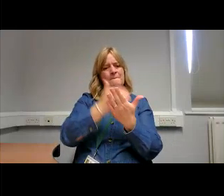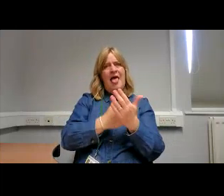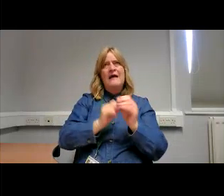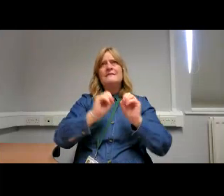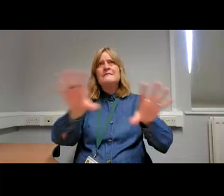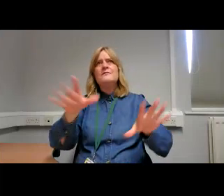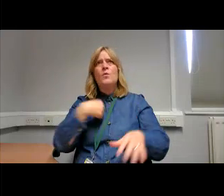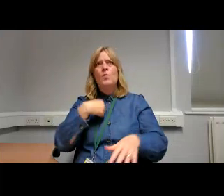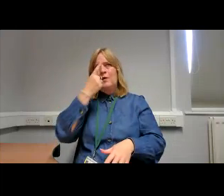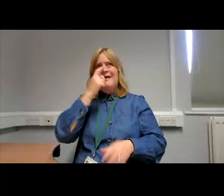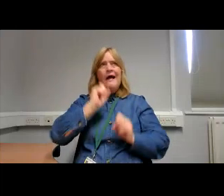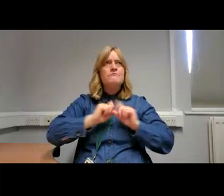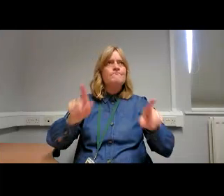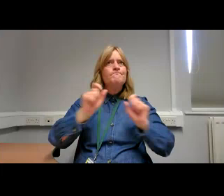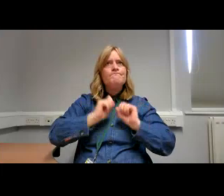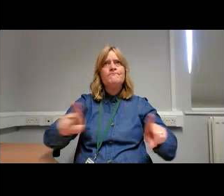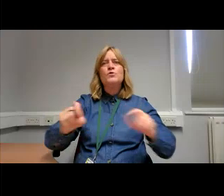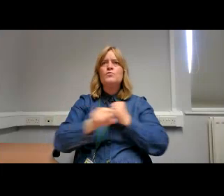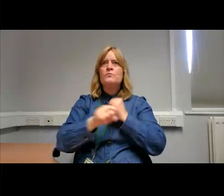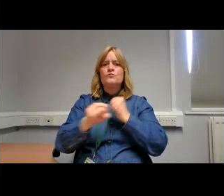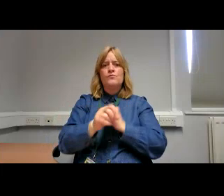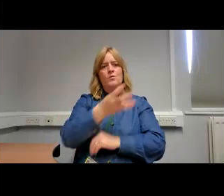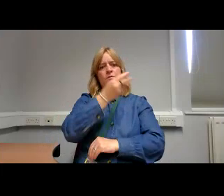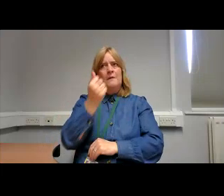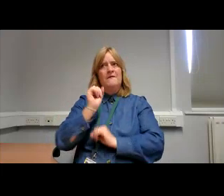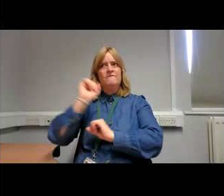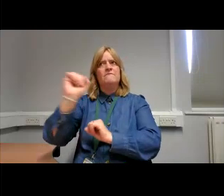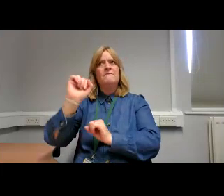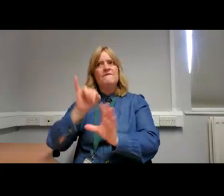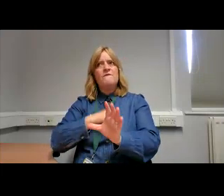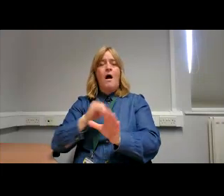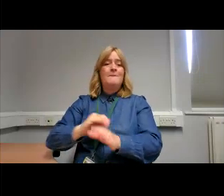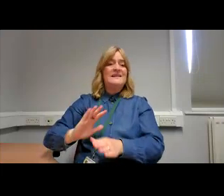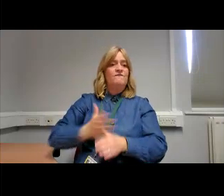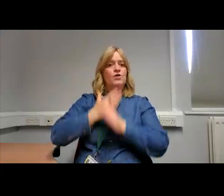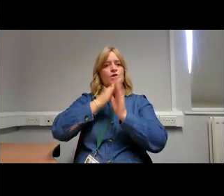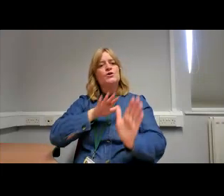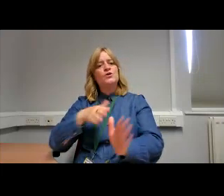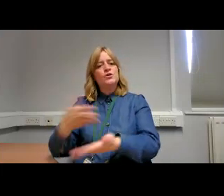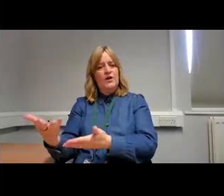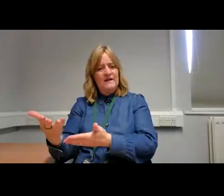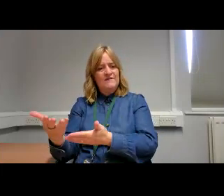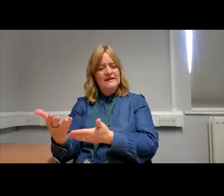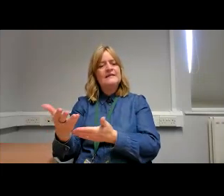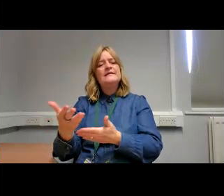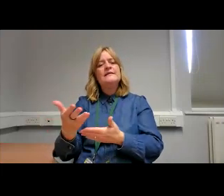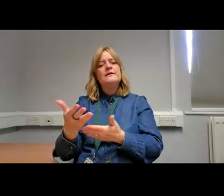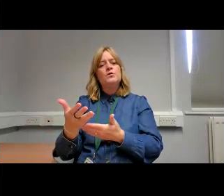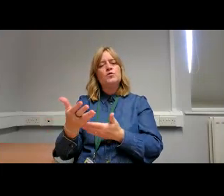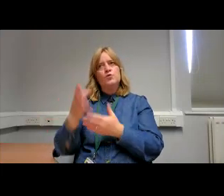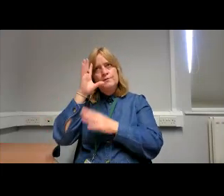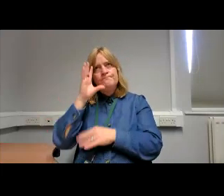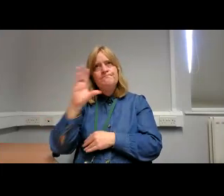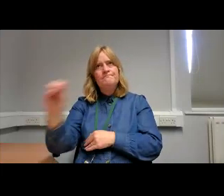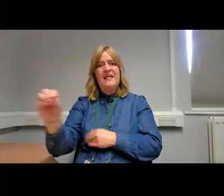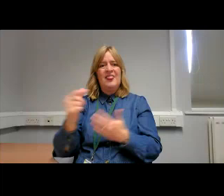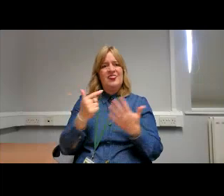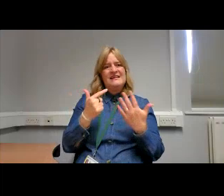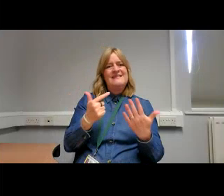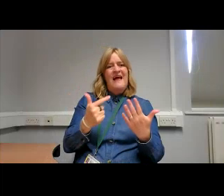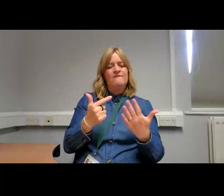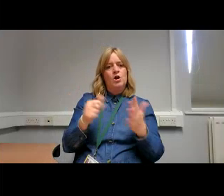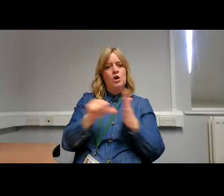out to promote some of the Pharmacy First services, and that will highlight to people those 7 conditions, for instance, that